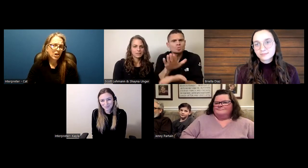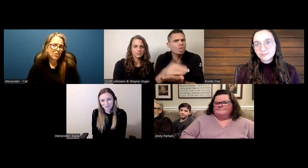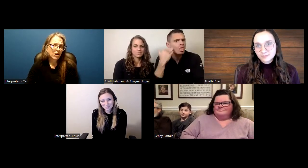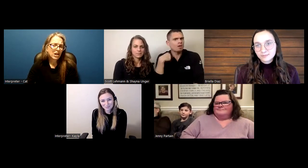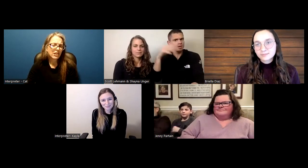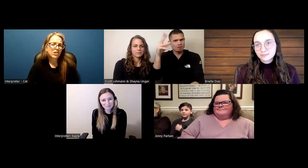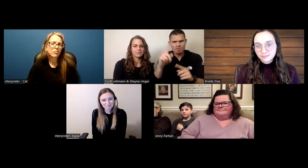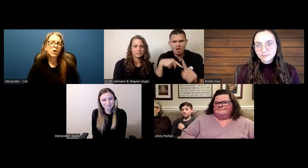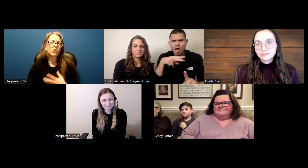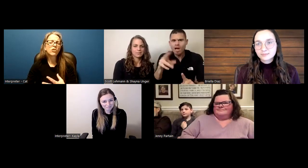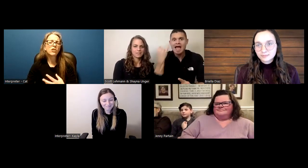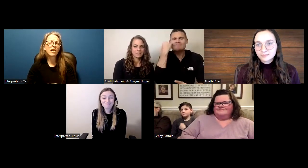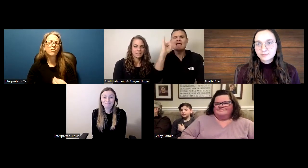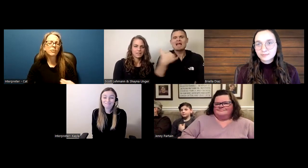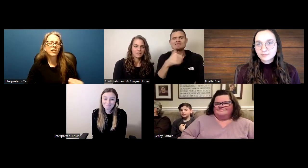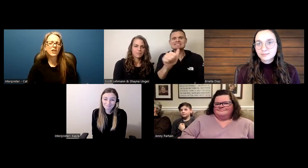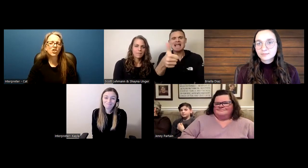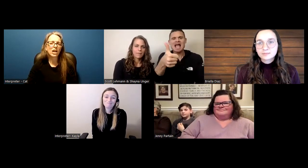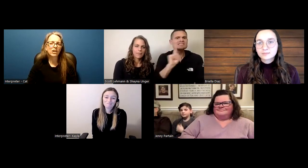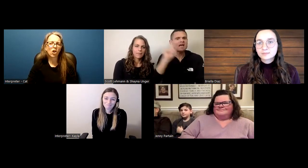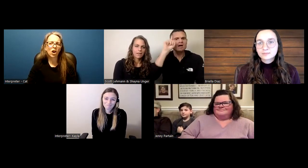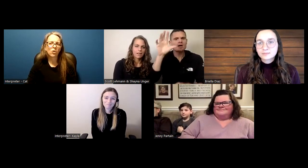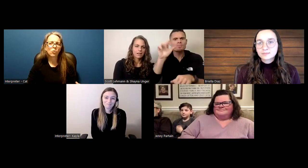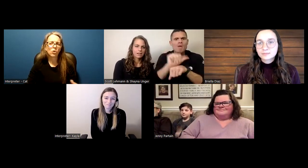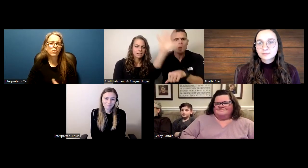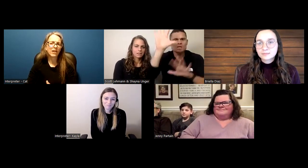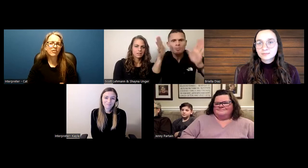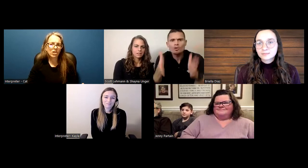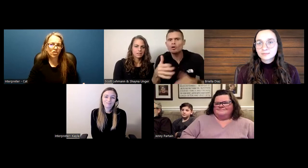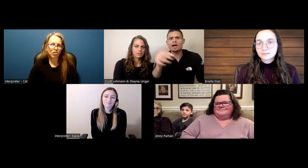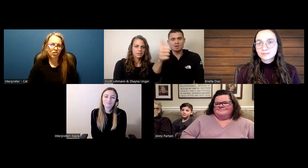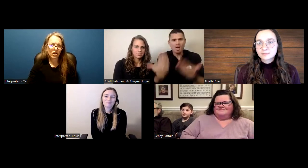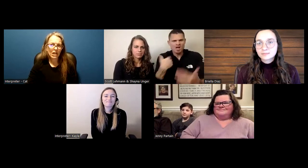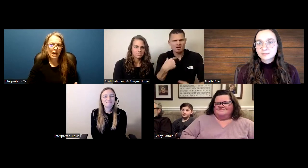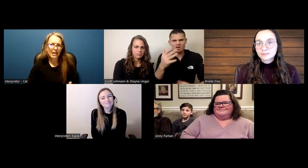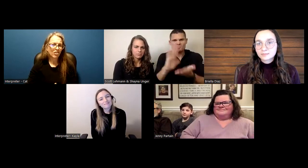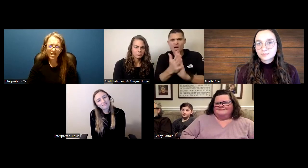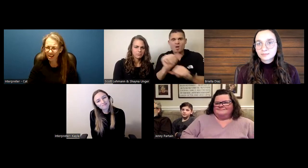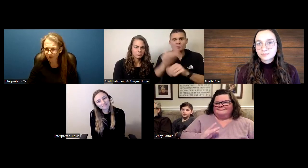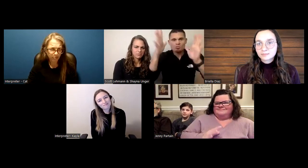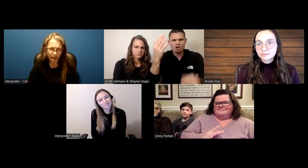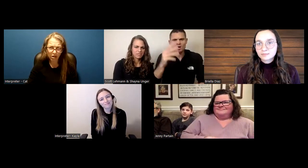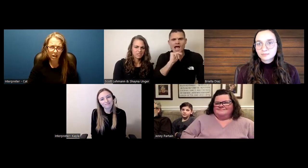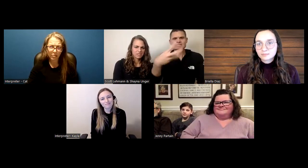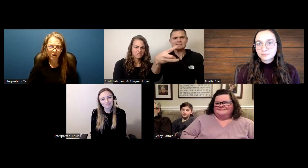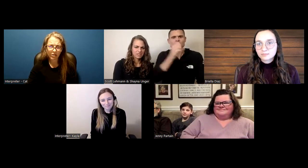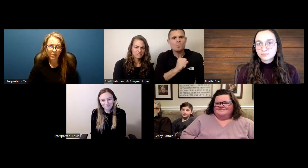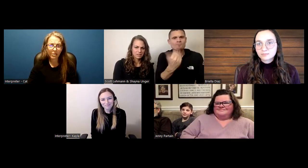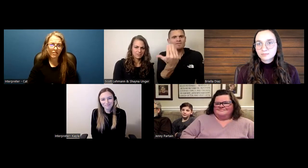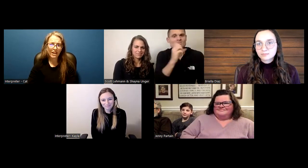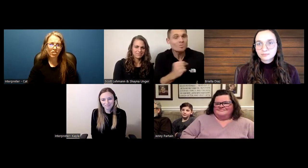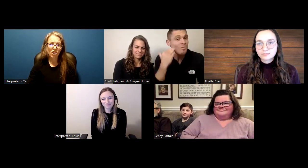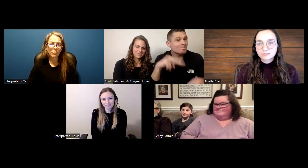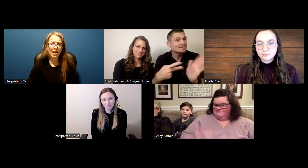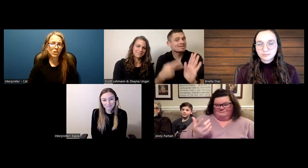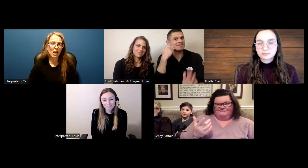you know. There, most of the deaf representation I saw were of deaf teachers. Never saw a deaf mountain climber. Maybe